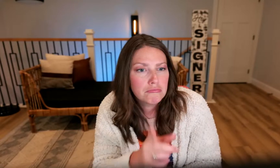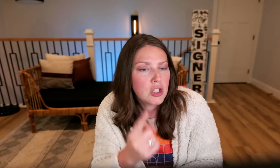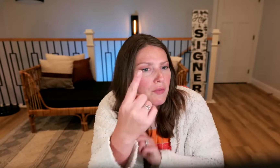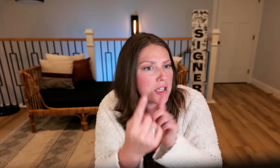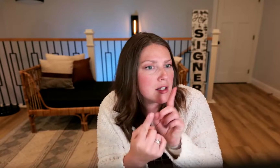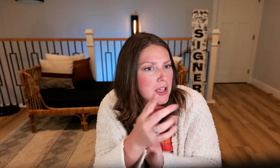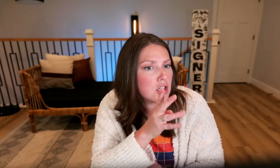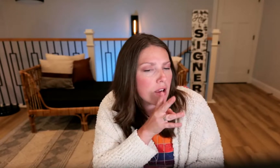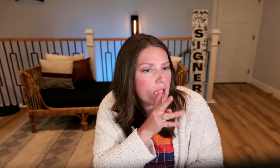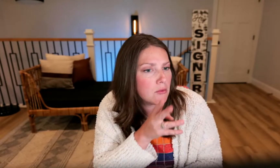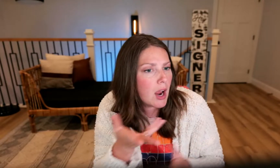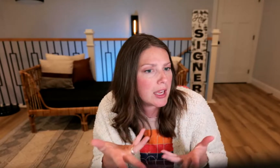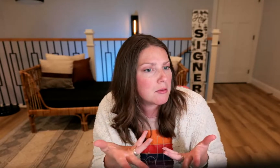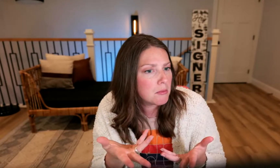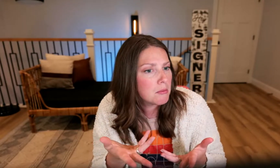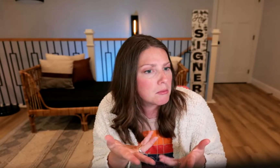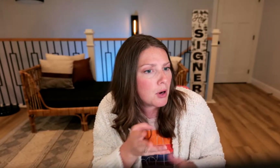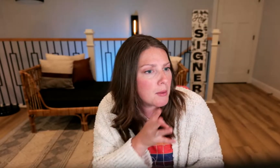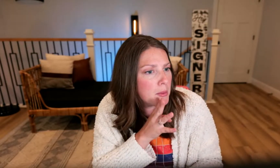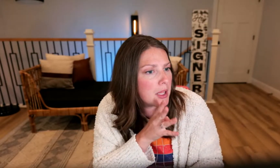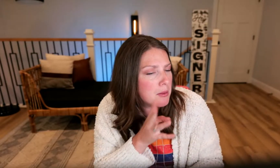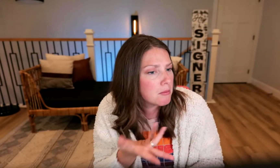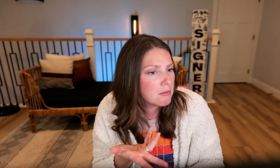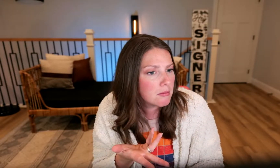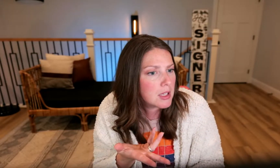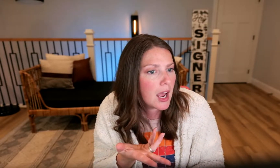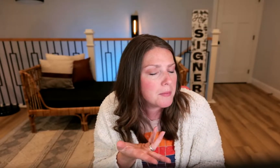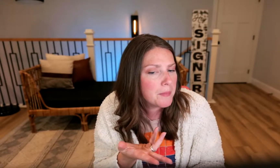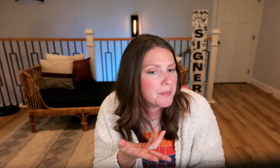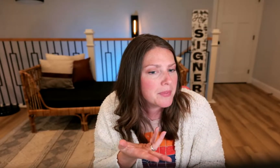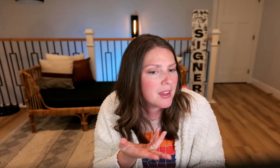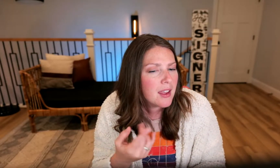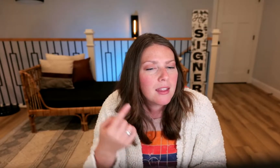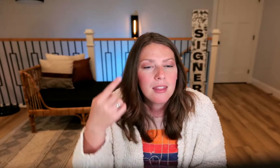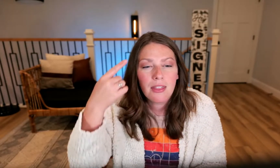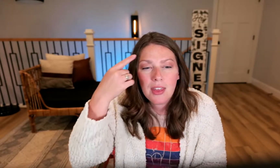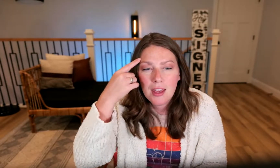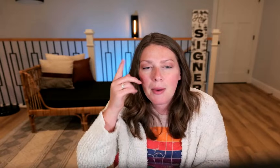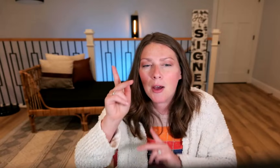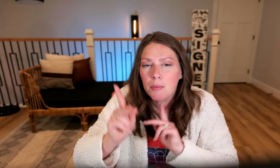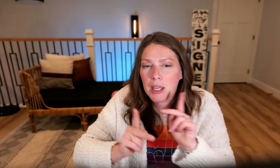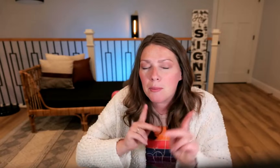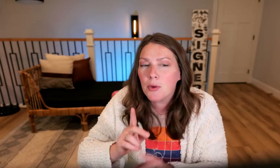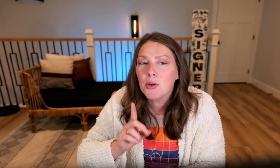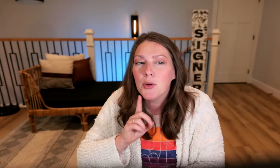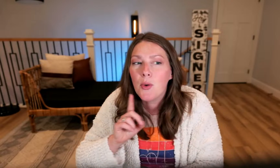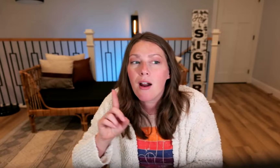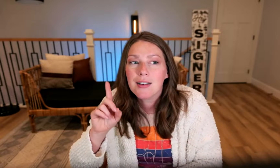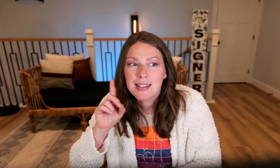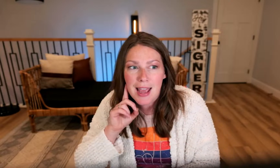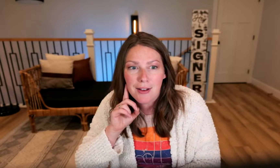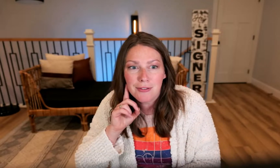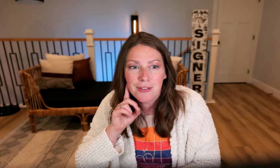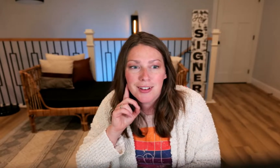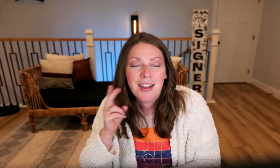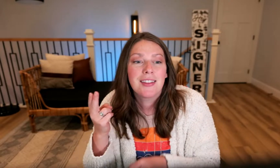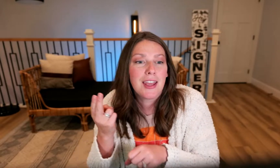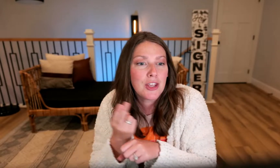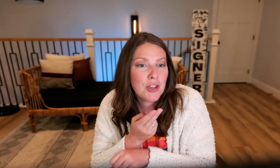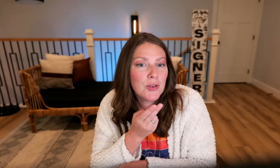Just face-to-face talking, right? Probably, yeah. Think about people who are deaf. They